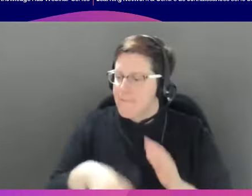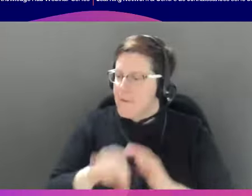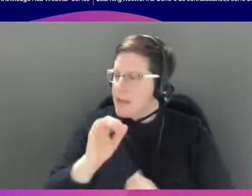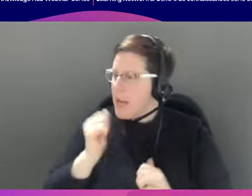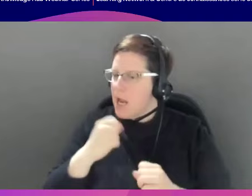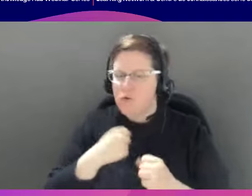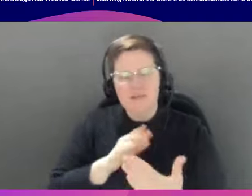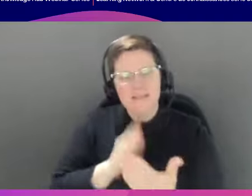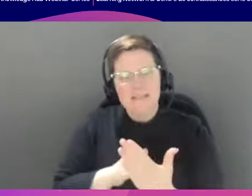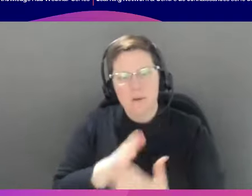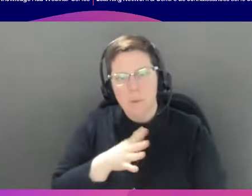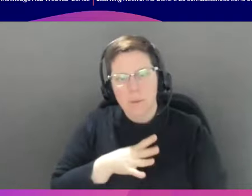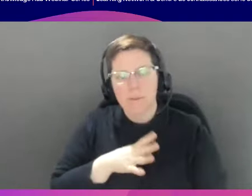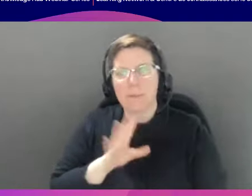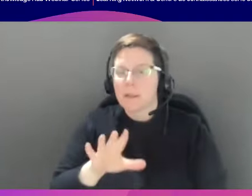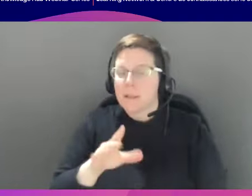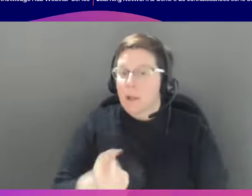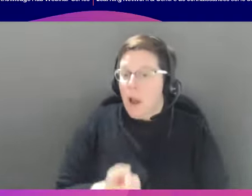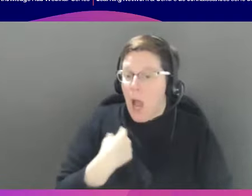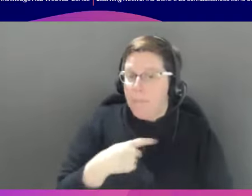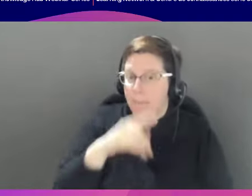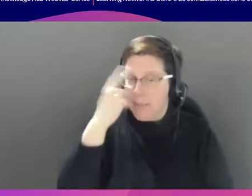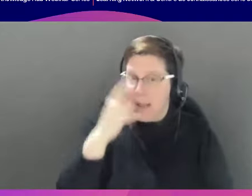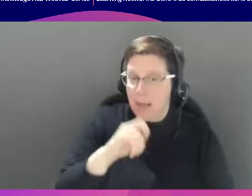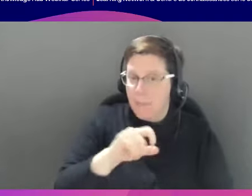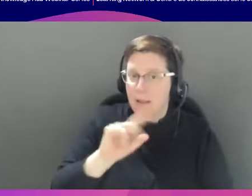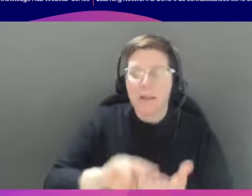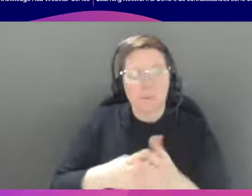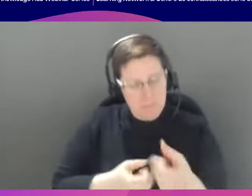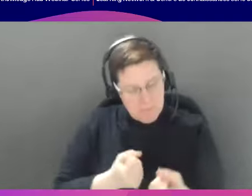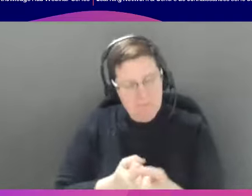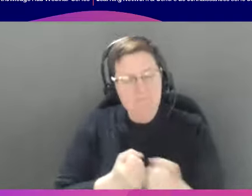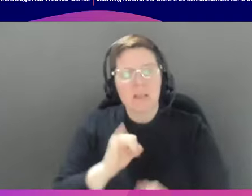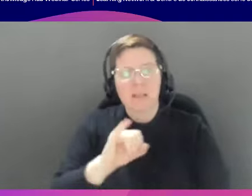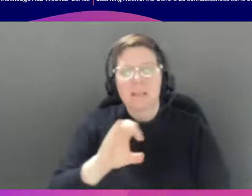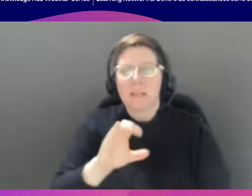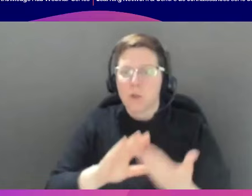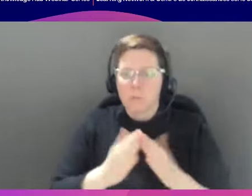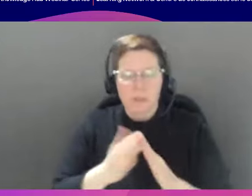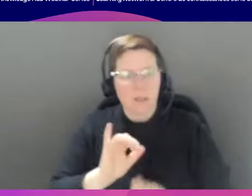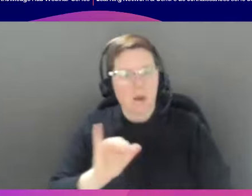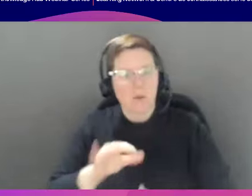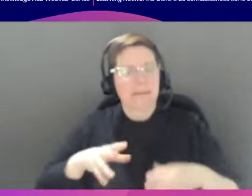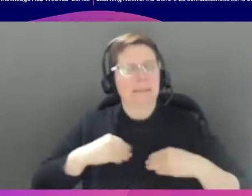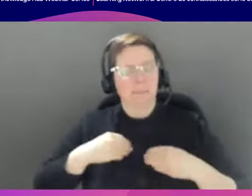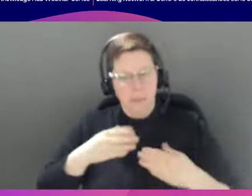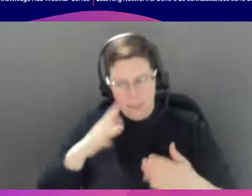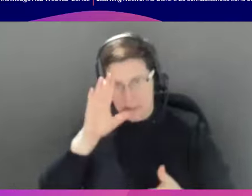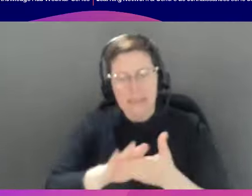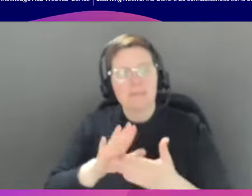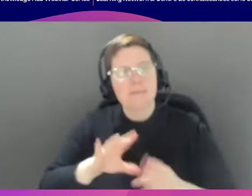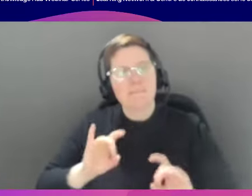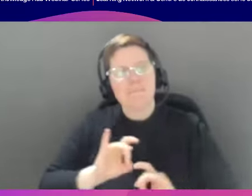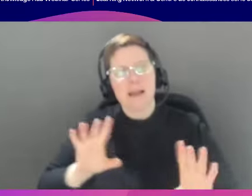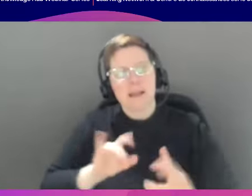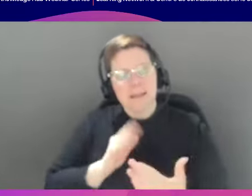women. And so taking the black pill is both this allegiance to the community of incels and adopting a commitment to violent beliefs about